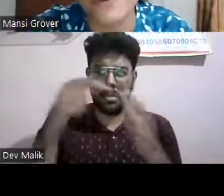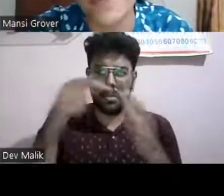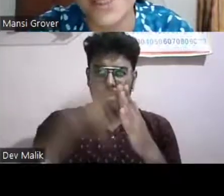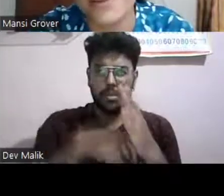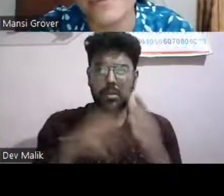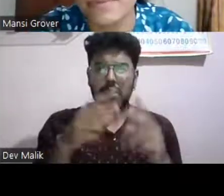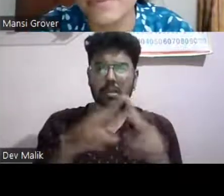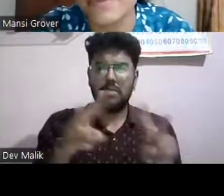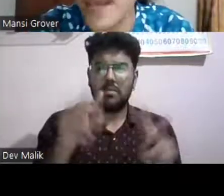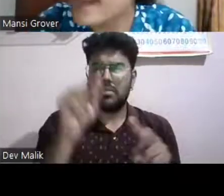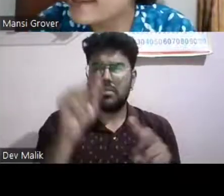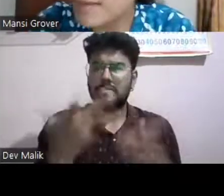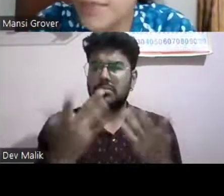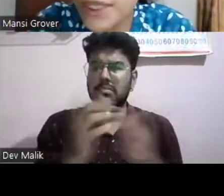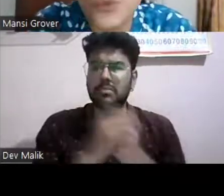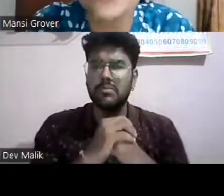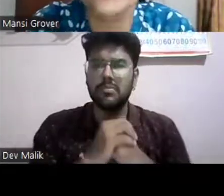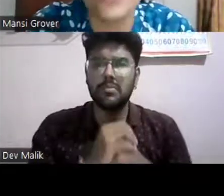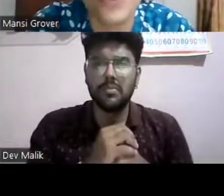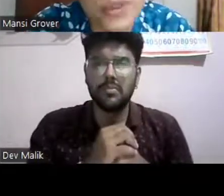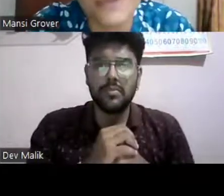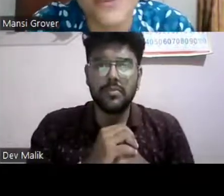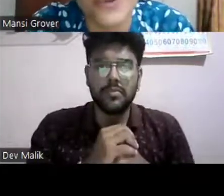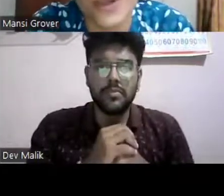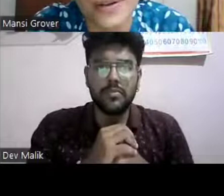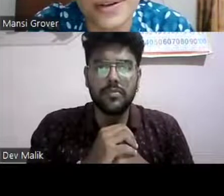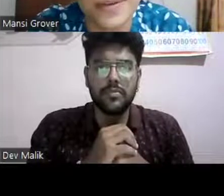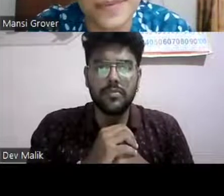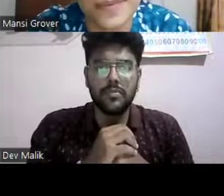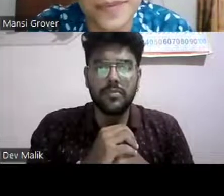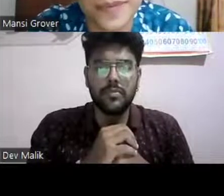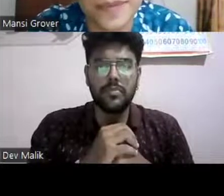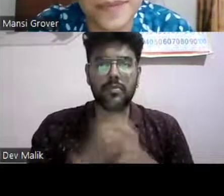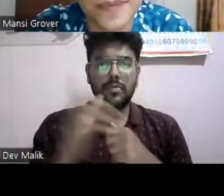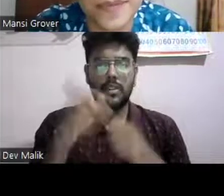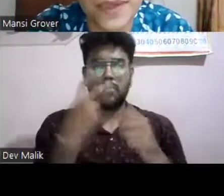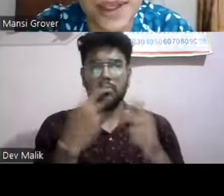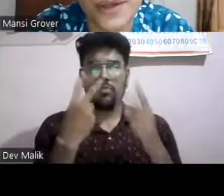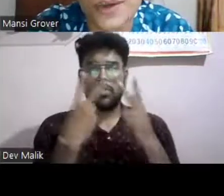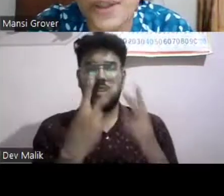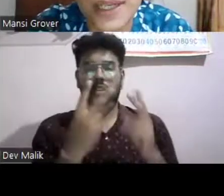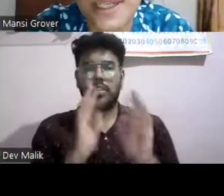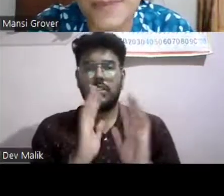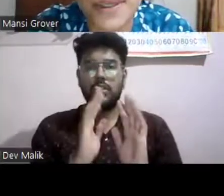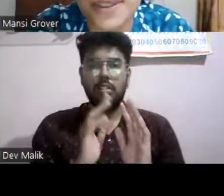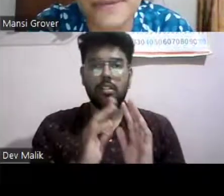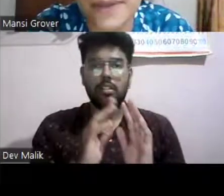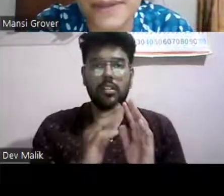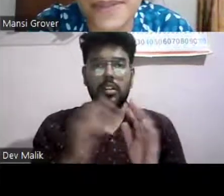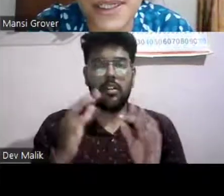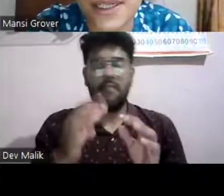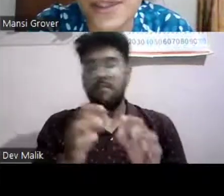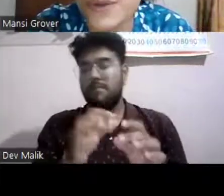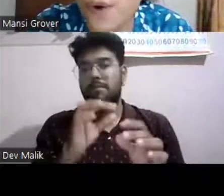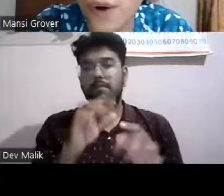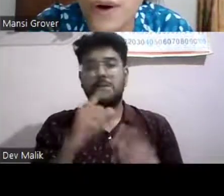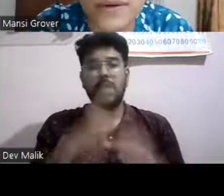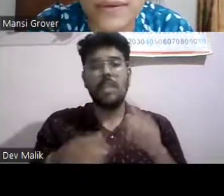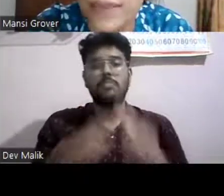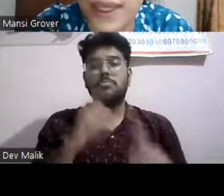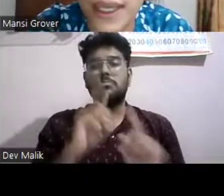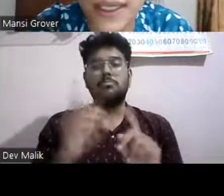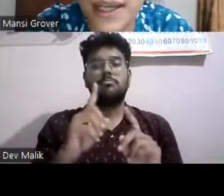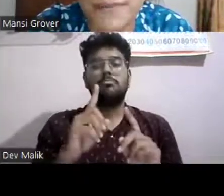of filmmaking as somebody who is a viewer and not an expert in film studies